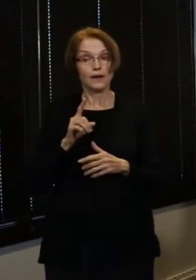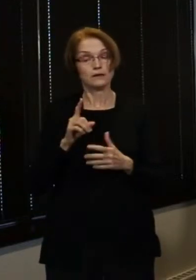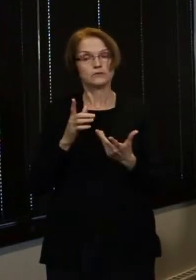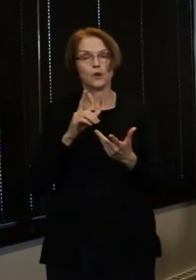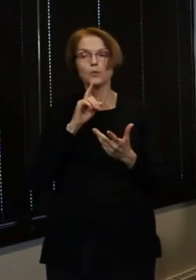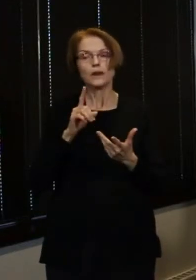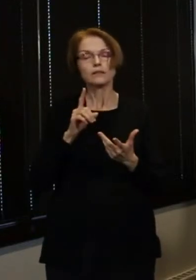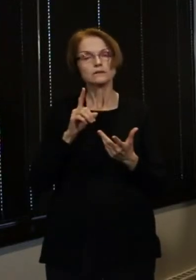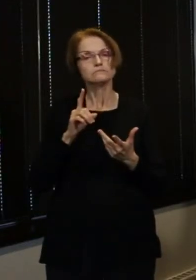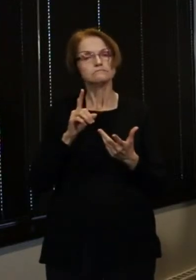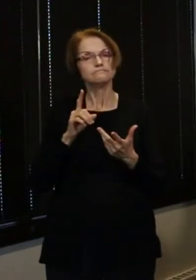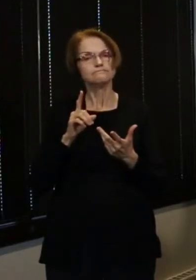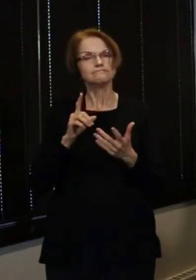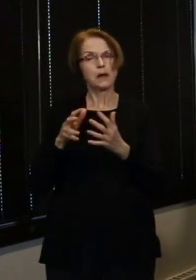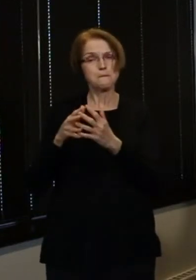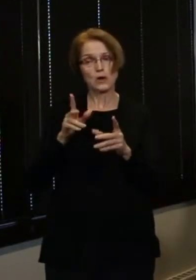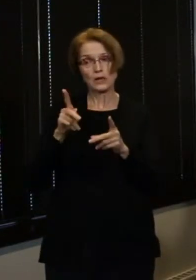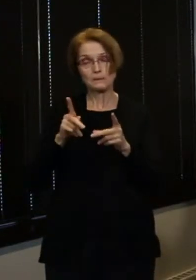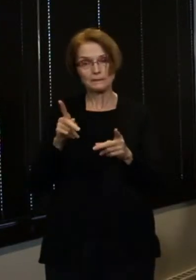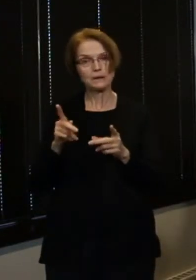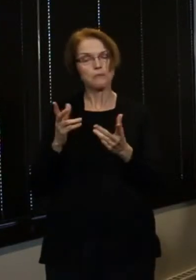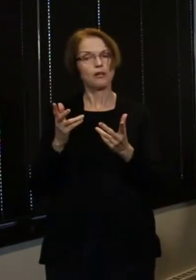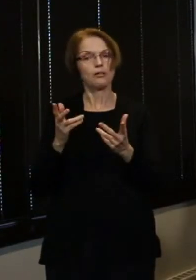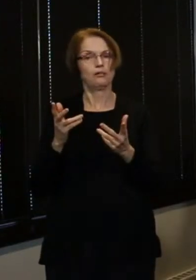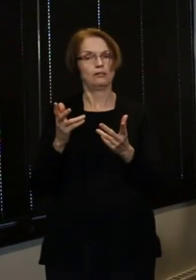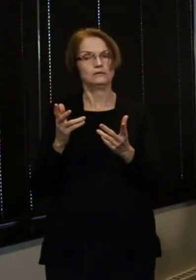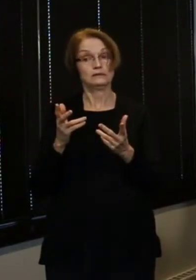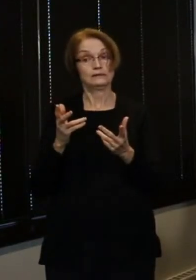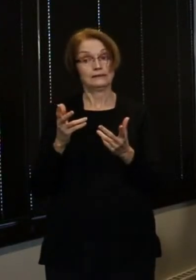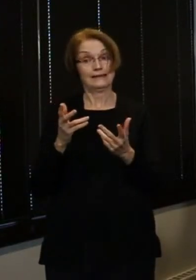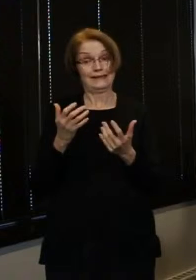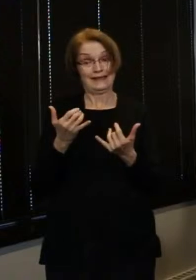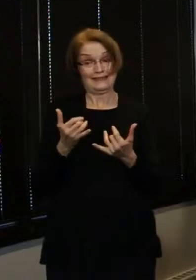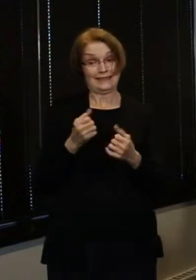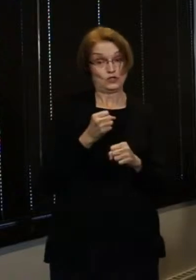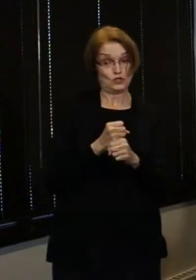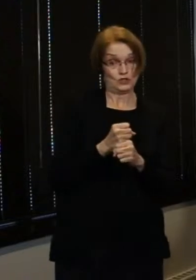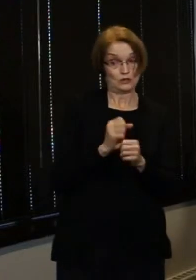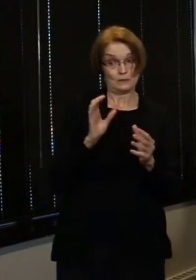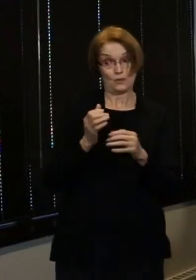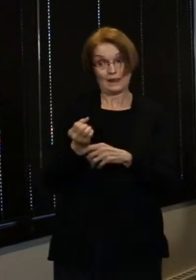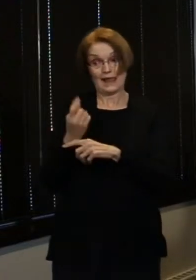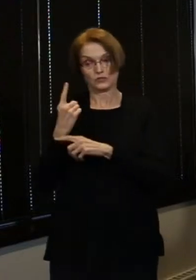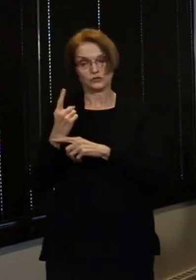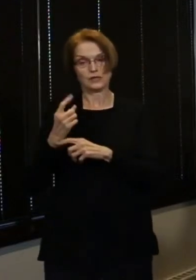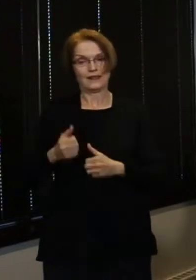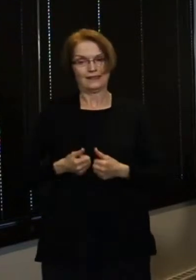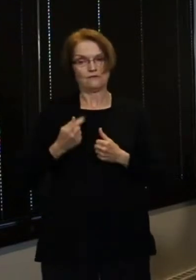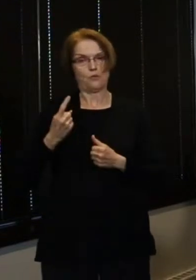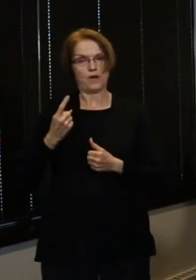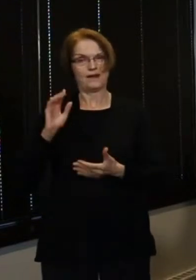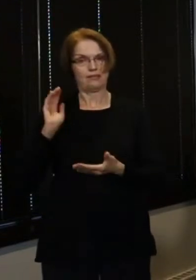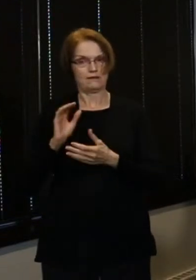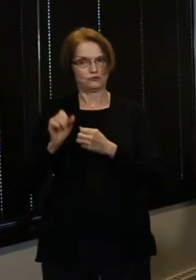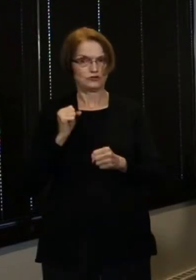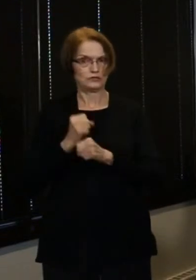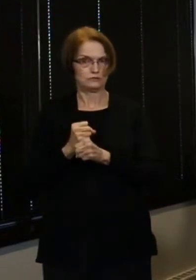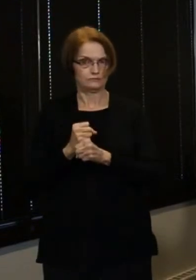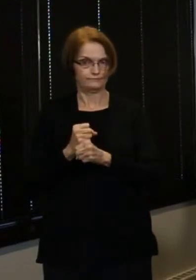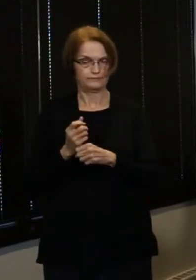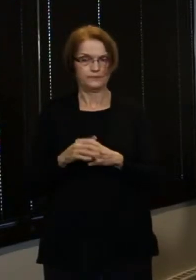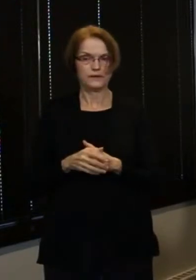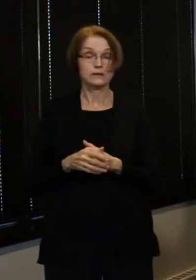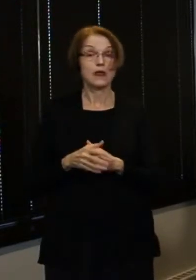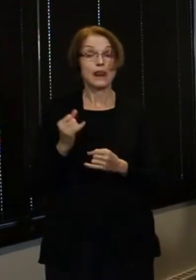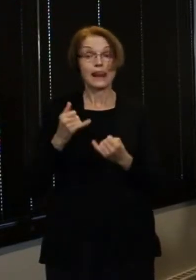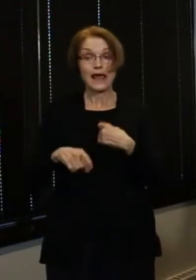are living about 1 year less than they did the year prior. And the last time we saw such a large decline was actually during World